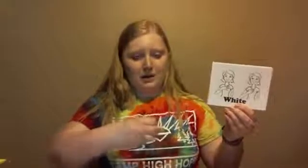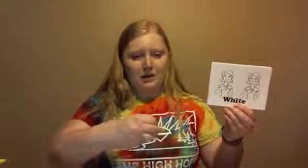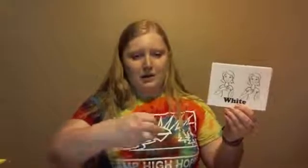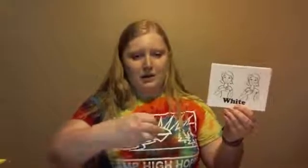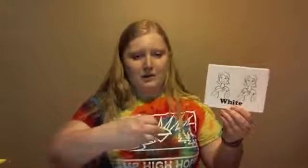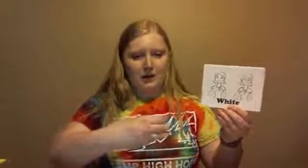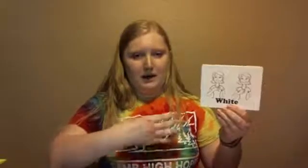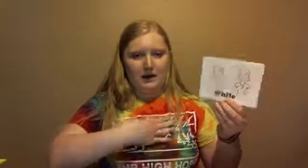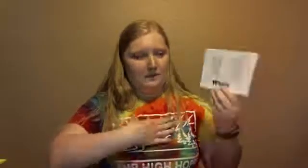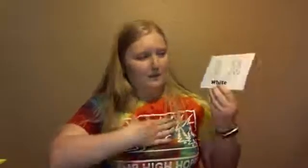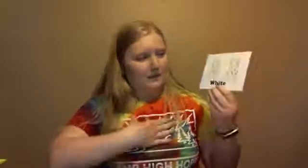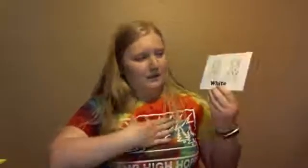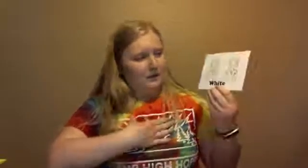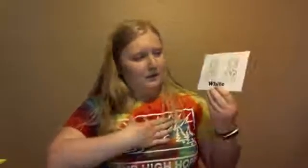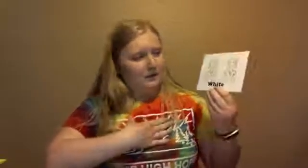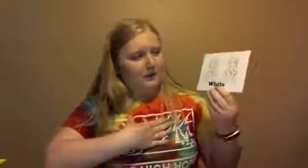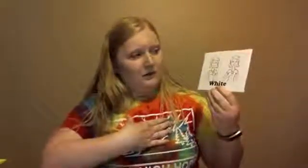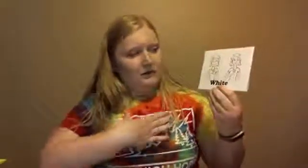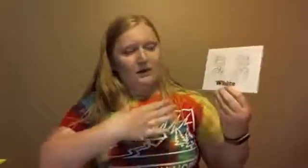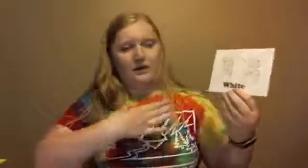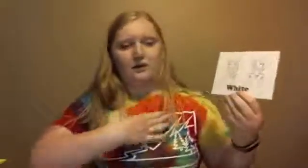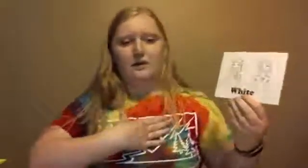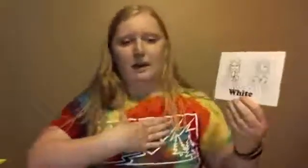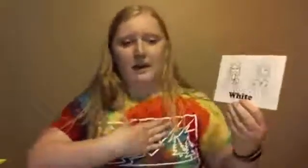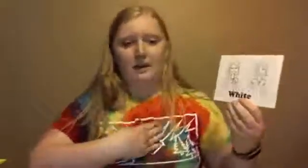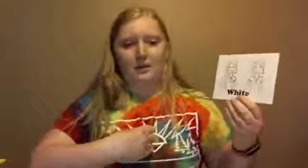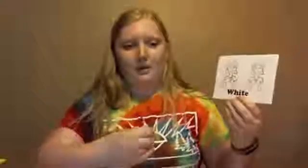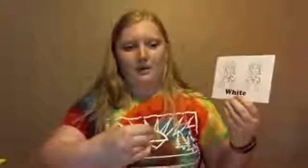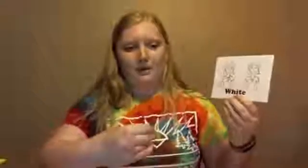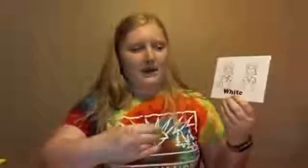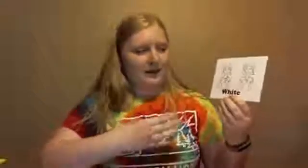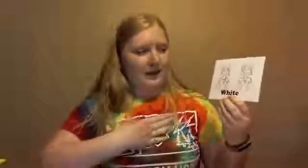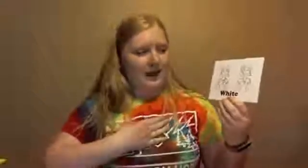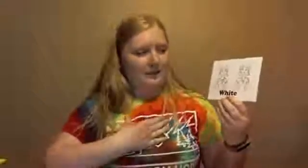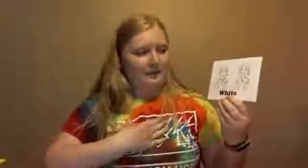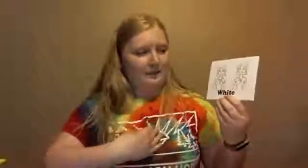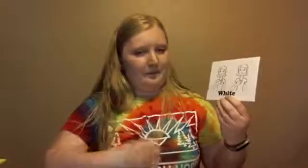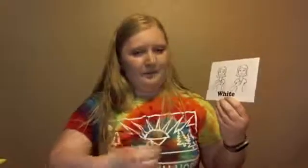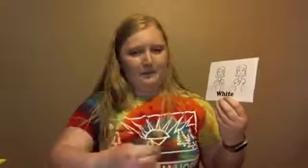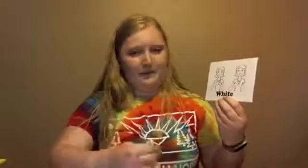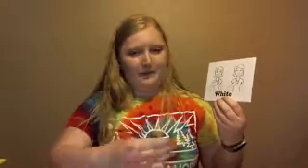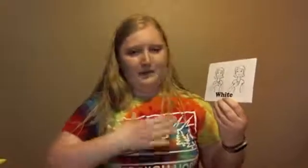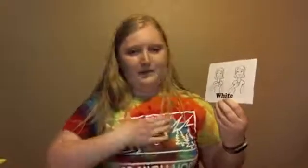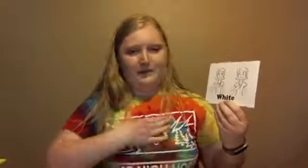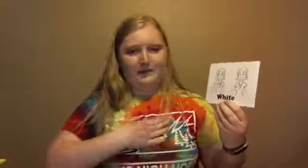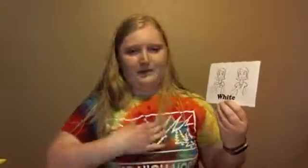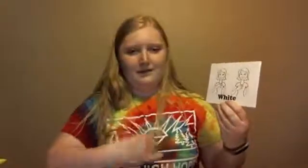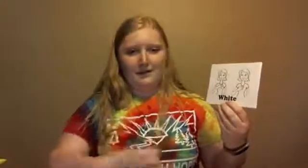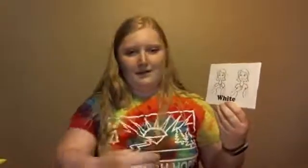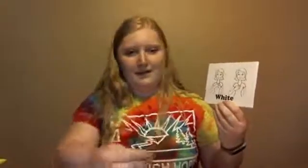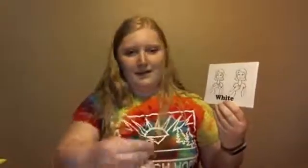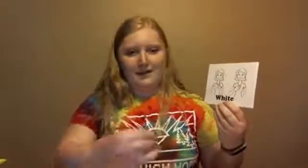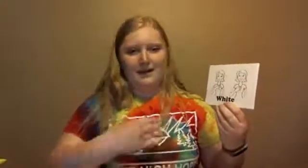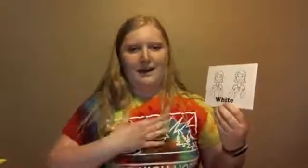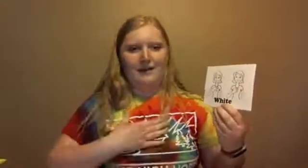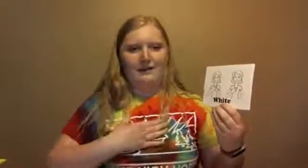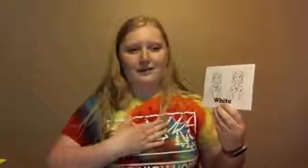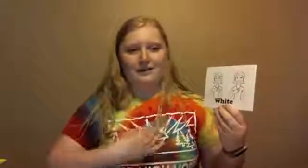shirt and bring it up. So just like that. Bring it together and out.